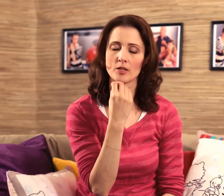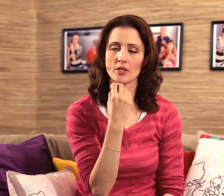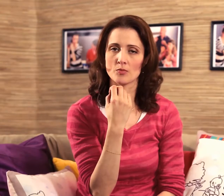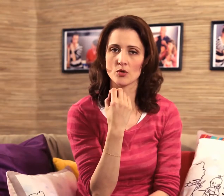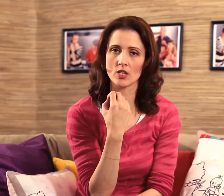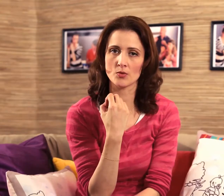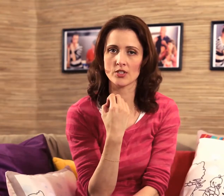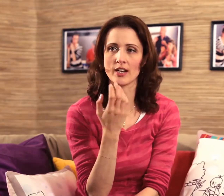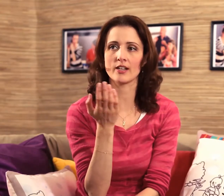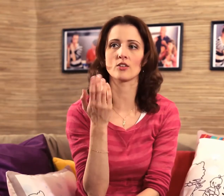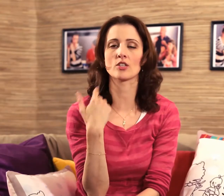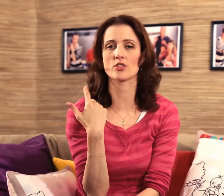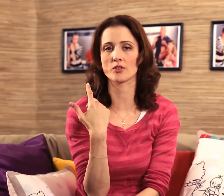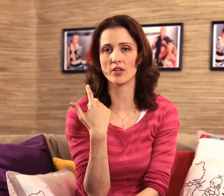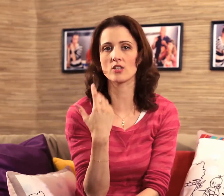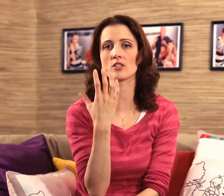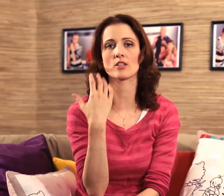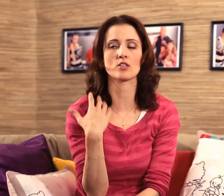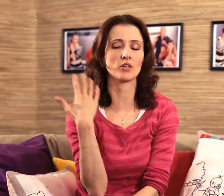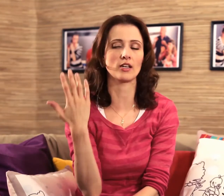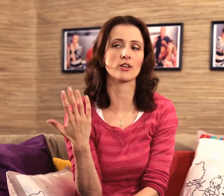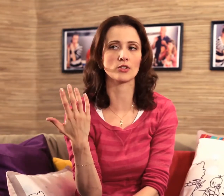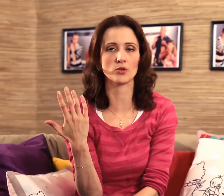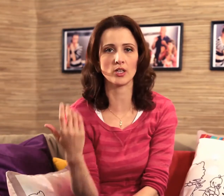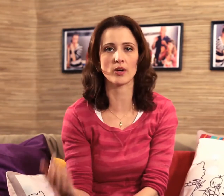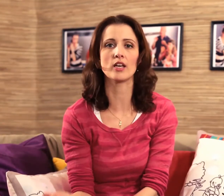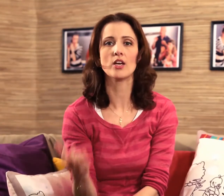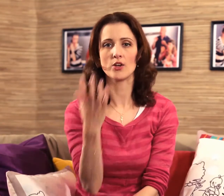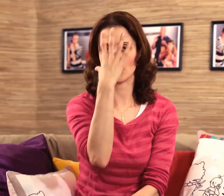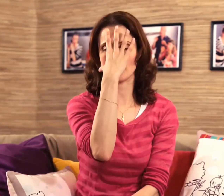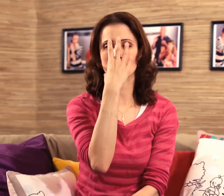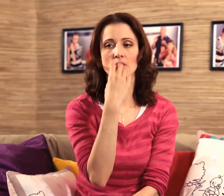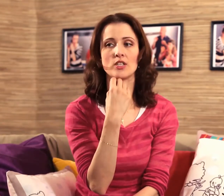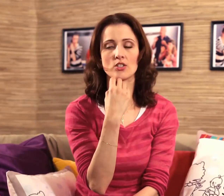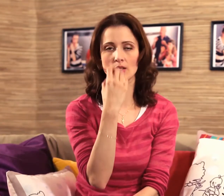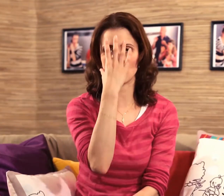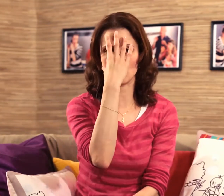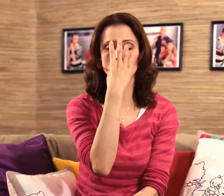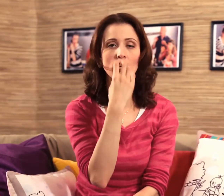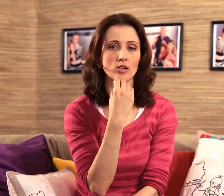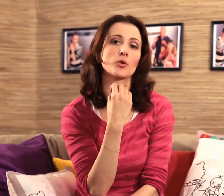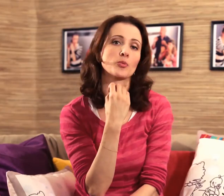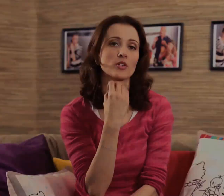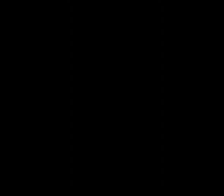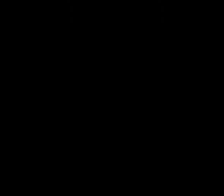because most kids, when they're tired, they'll touch their face. It's something they naturally do anyway. So you might as well teach them to do that on purpose.